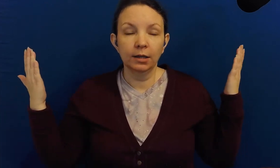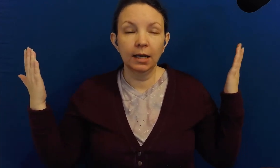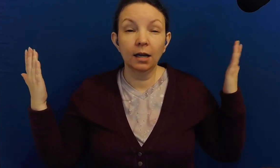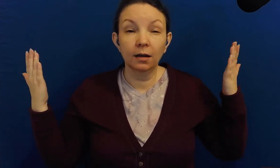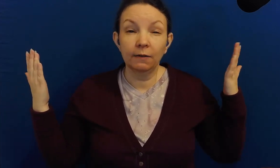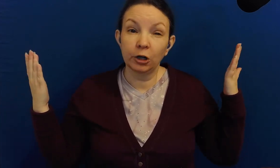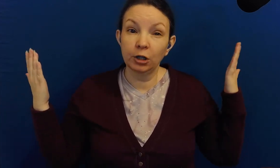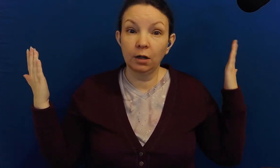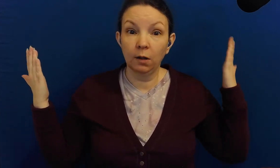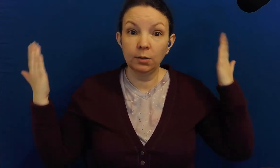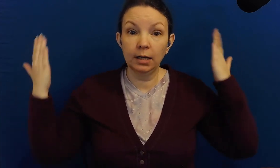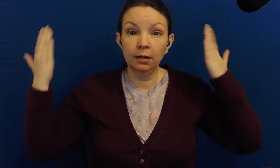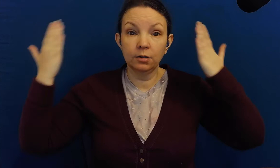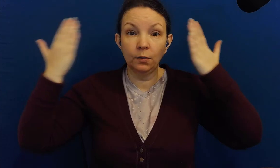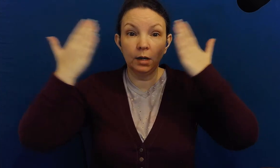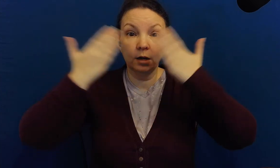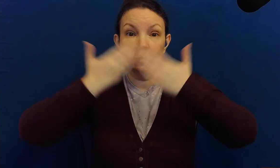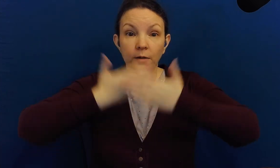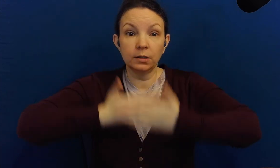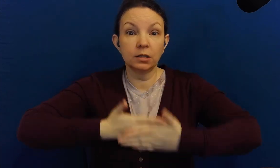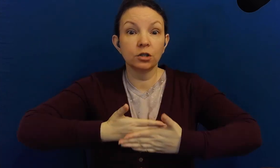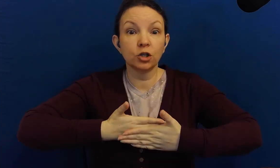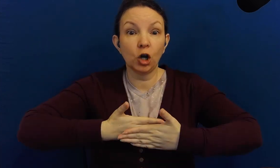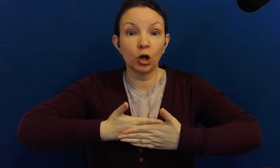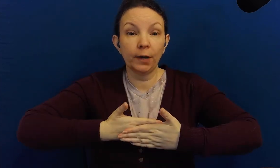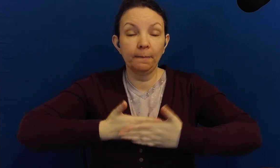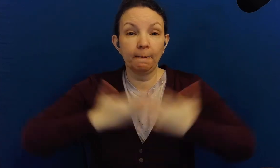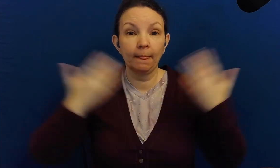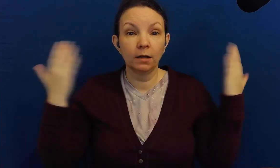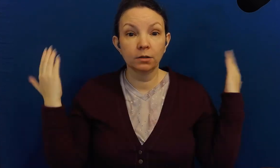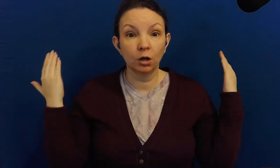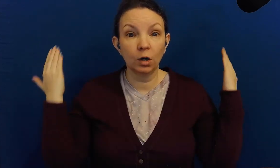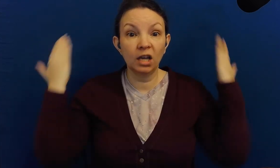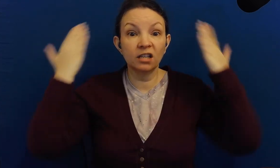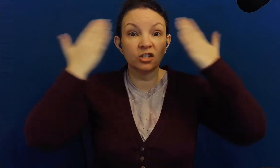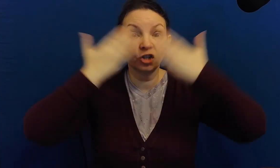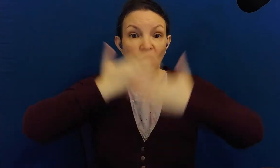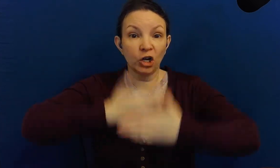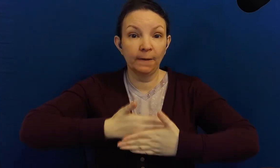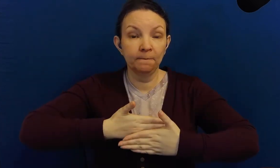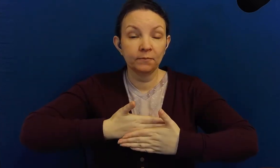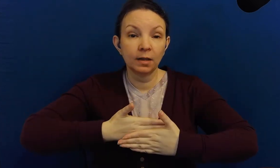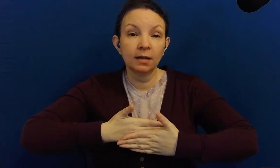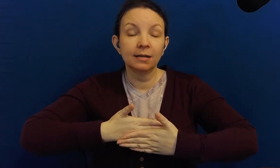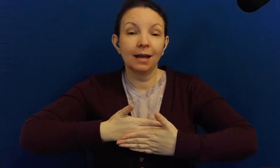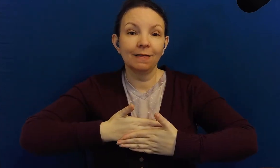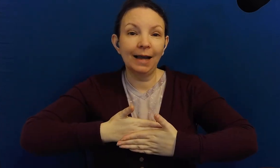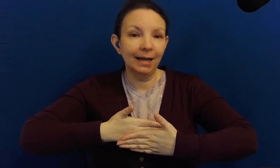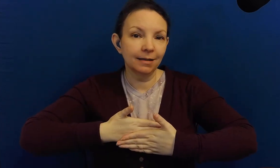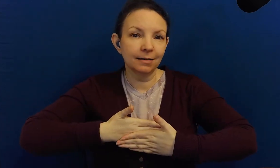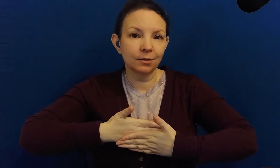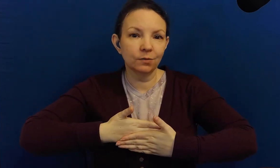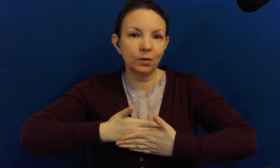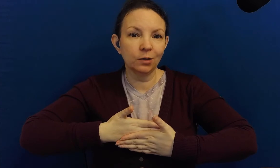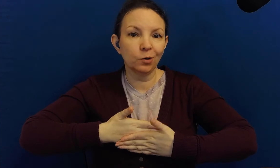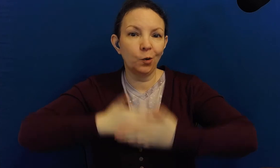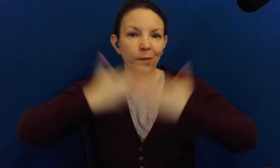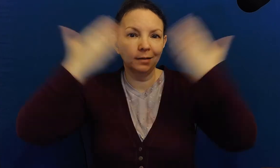of curtain closing. So we're going to close. This is dark. So it is dark. Now light is windows open.